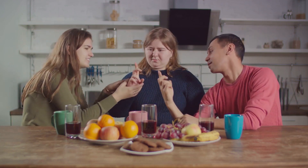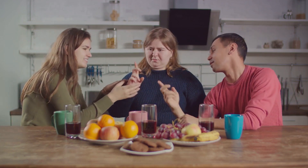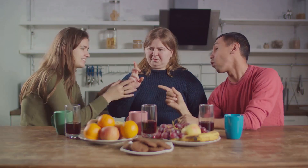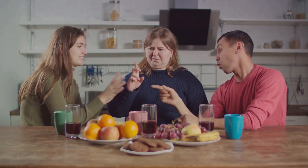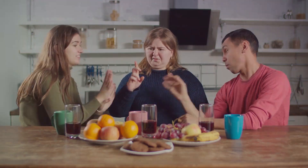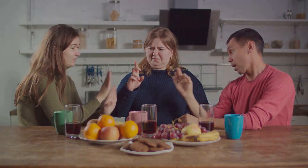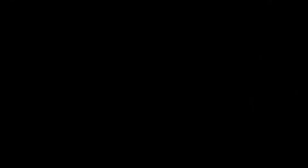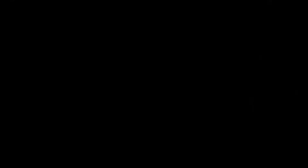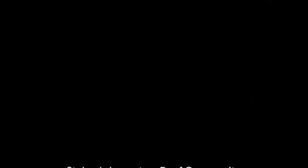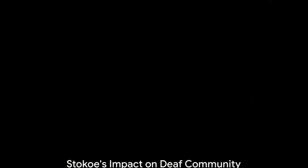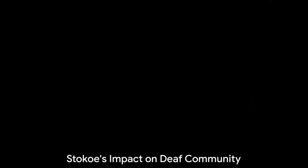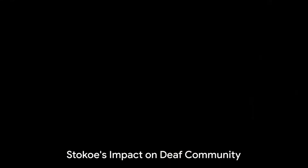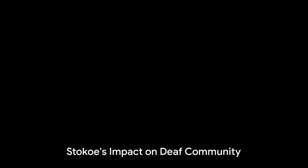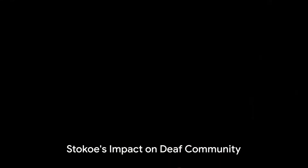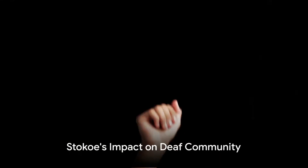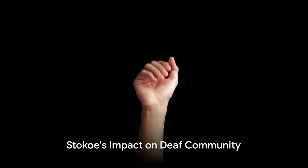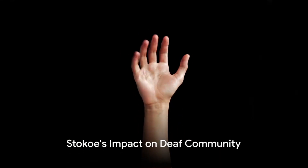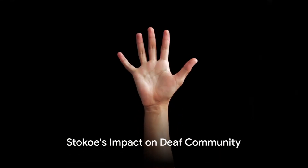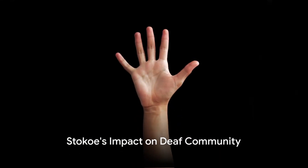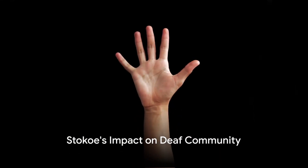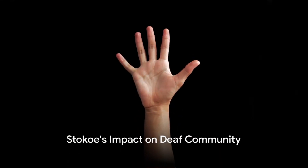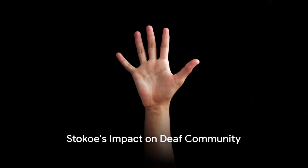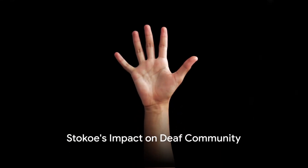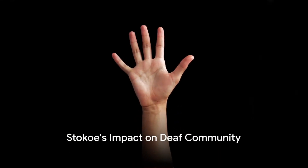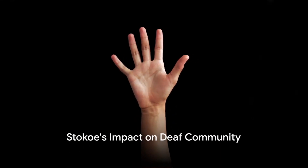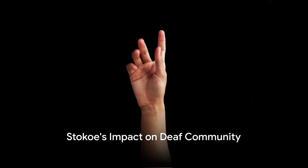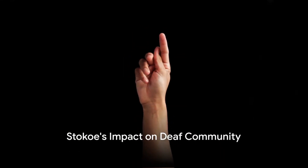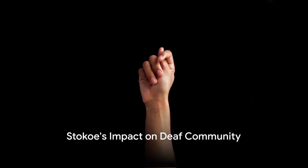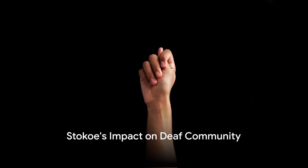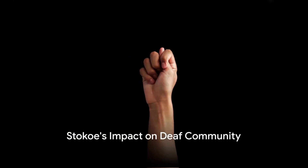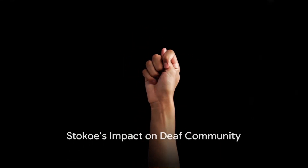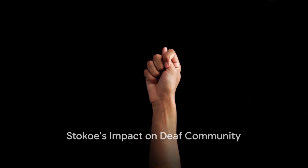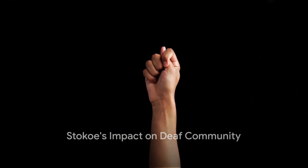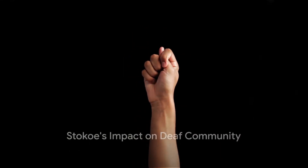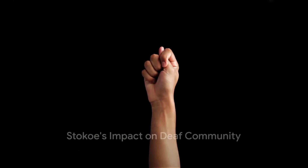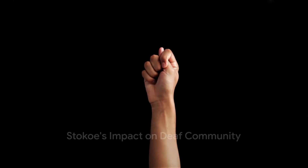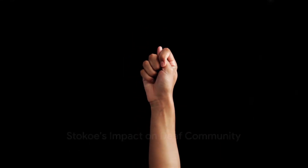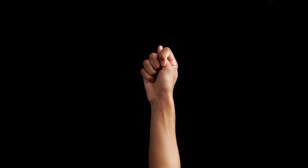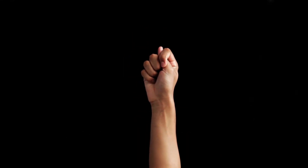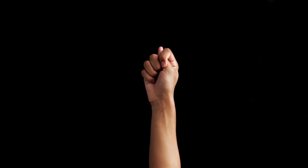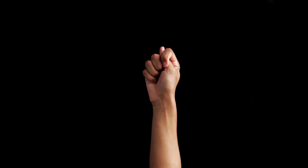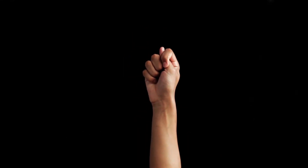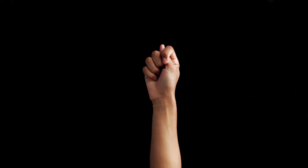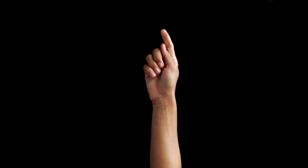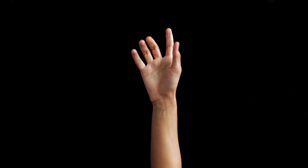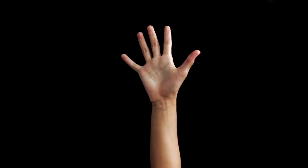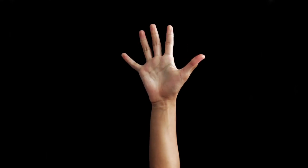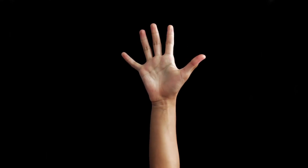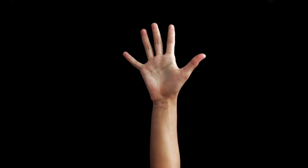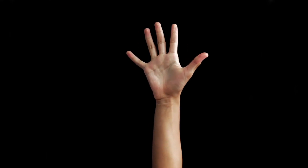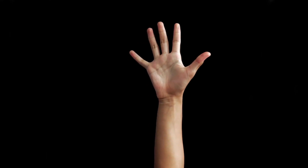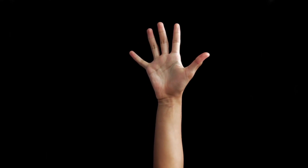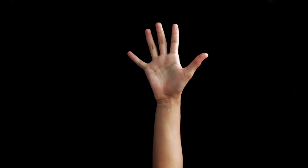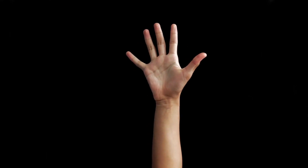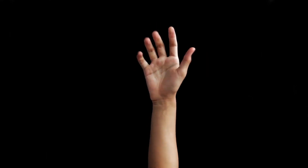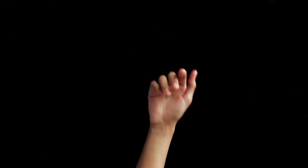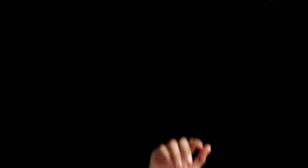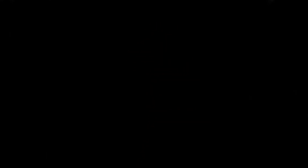do that? Stokoe's work was groundbreaking. He shattered the notion that sign language was merely a mimed form of spoken language. His research